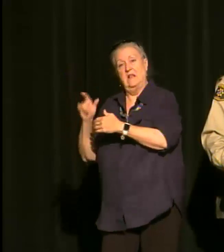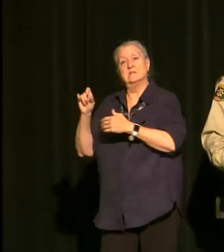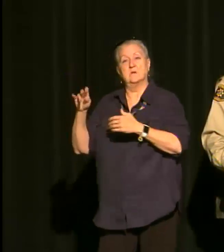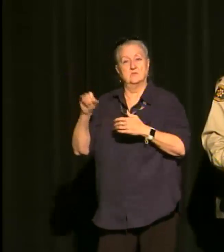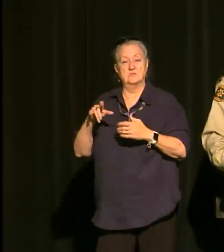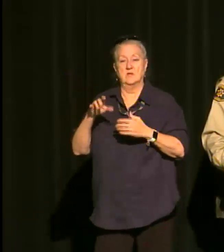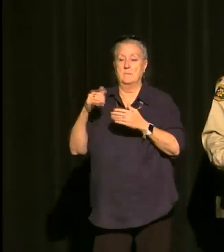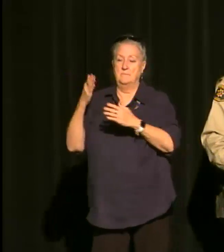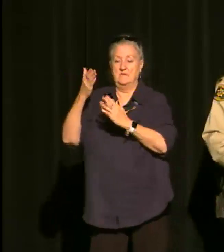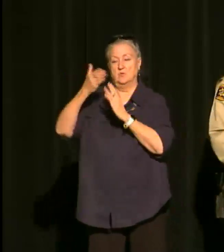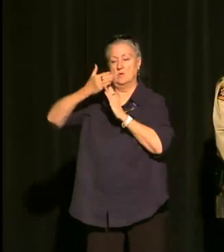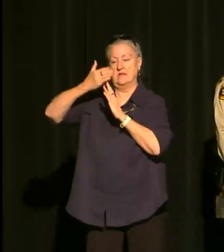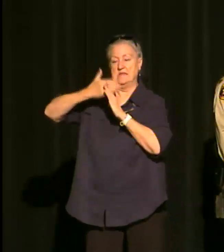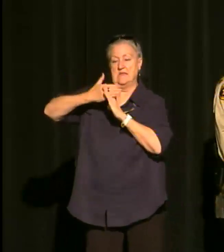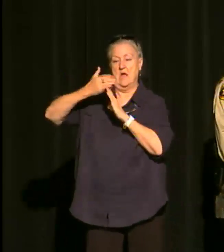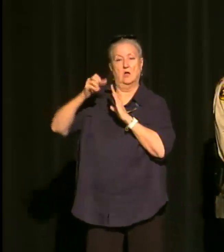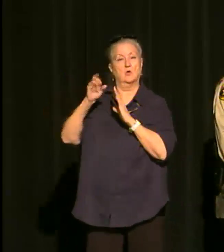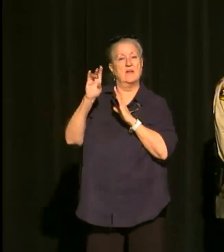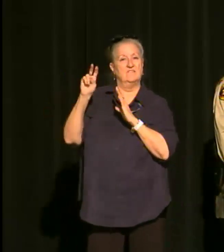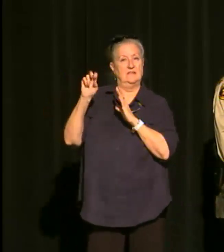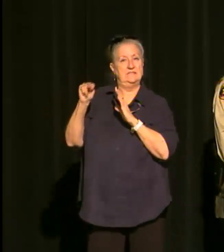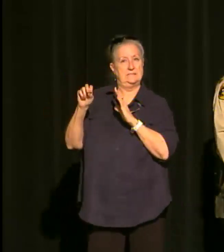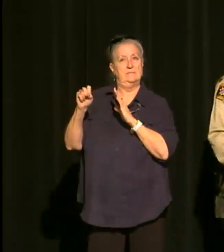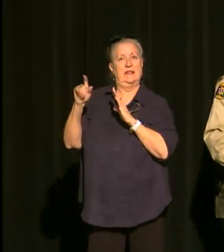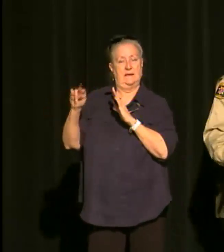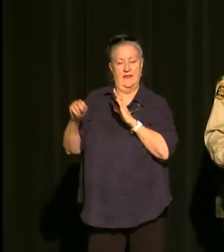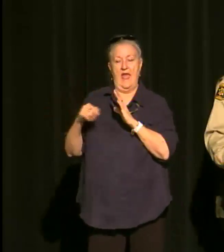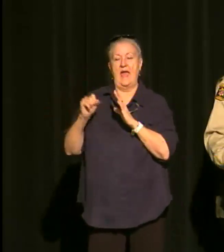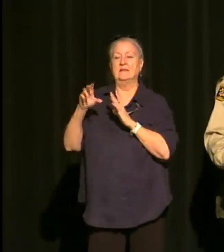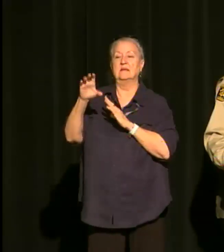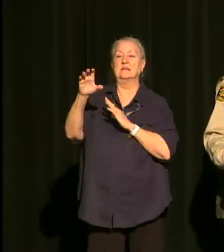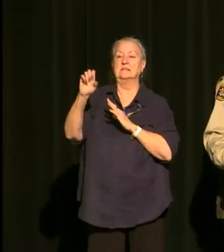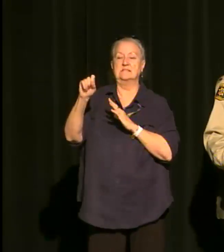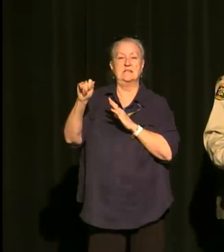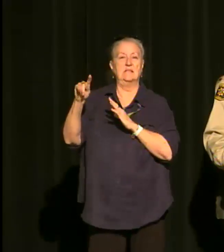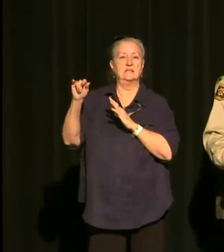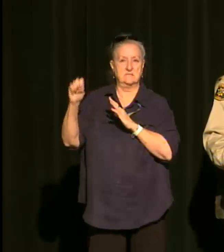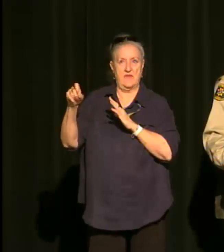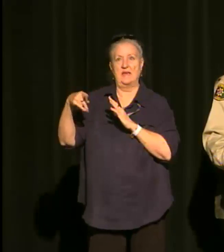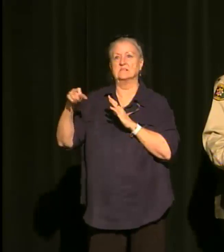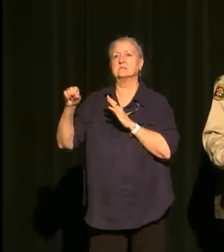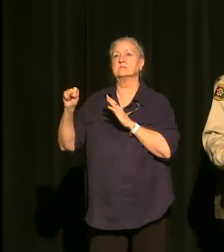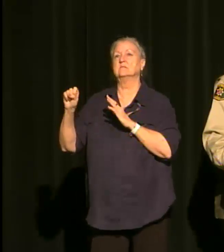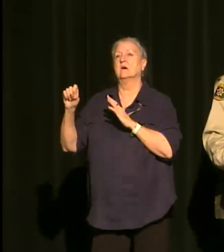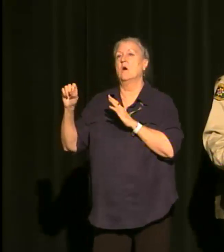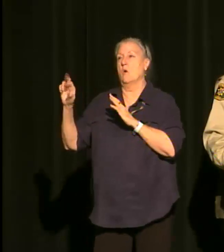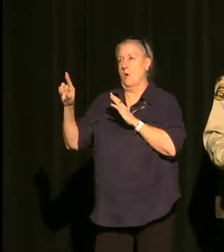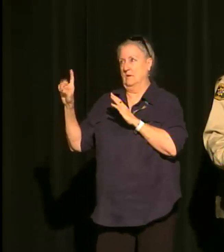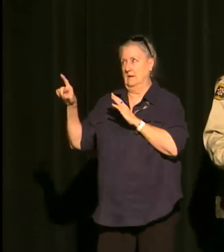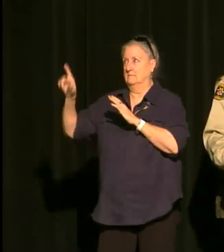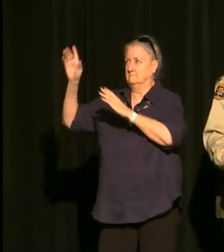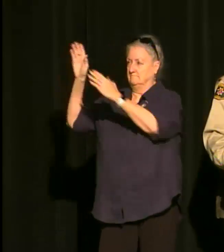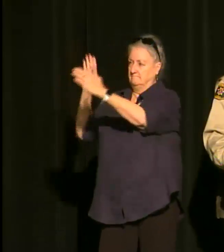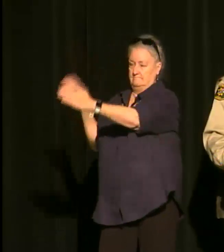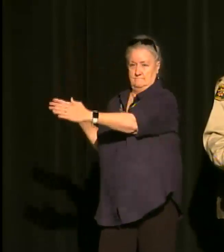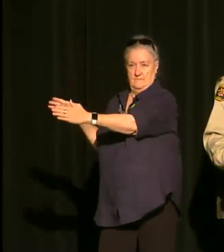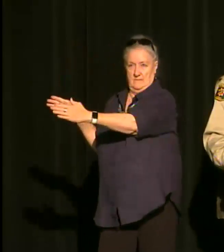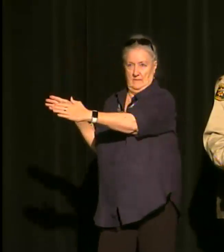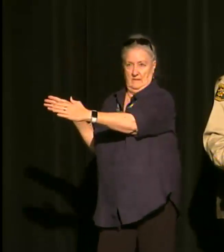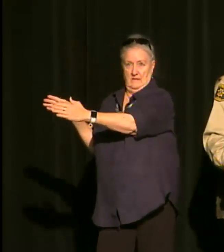Cravens Lane and Casitas Pass Road. The evacuation order remains in place